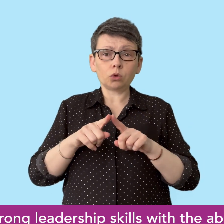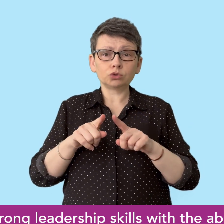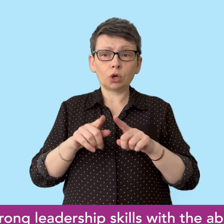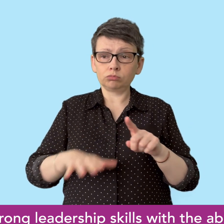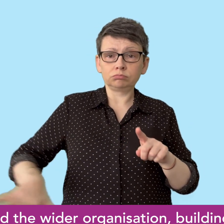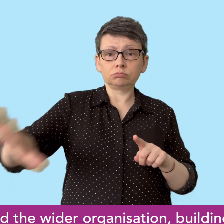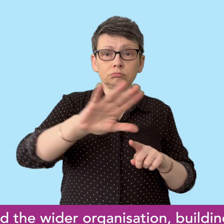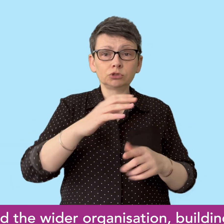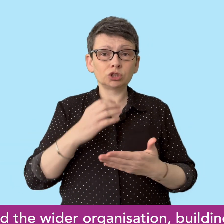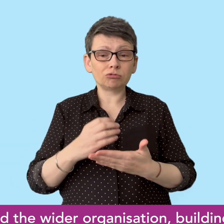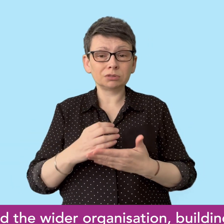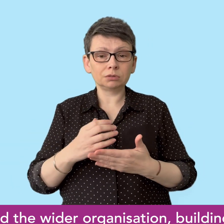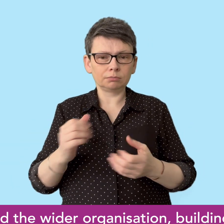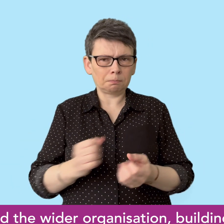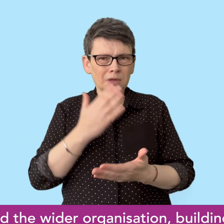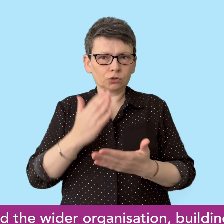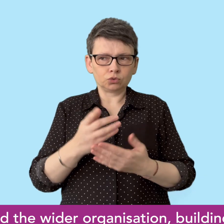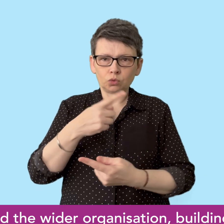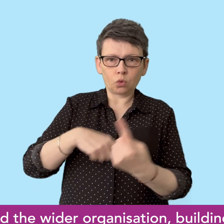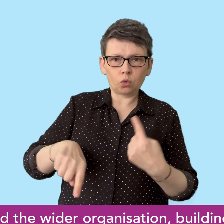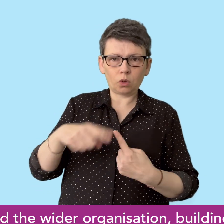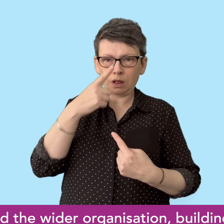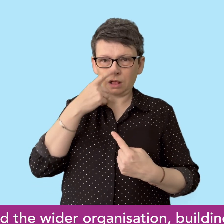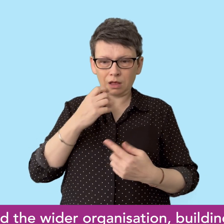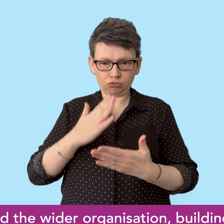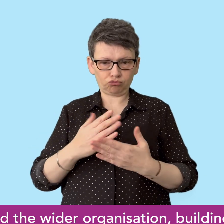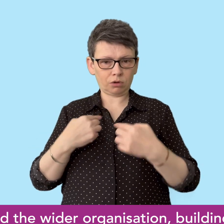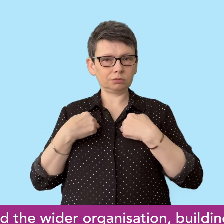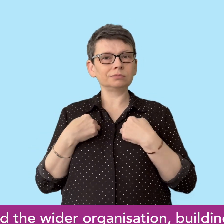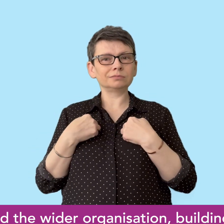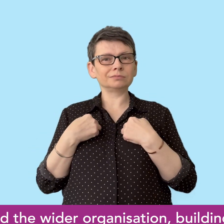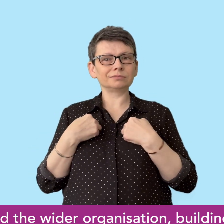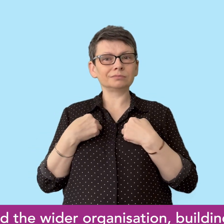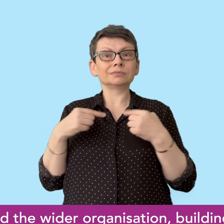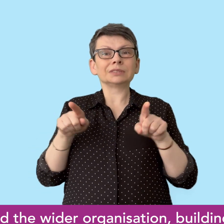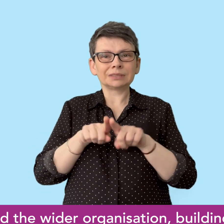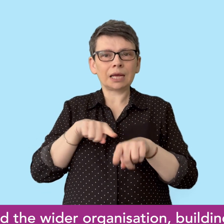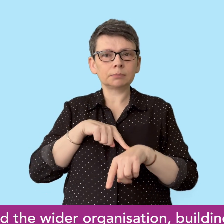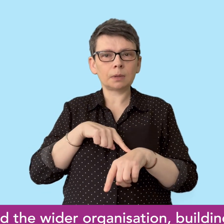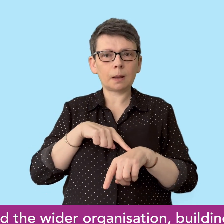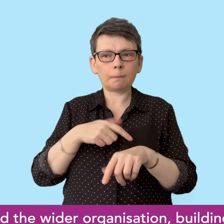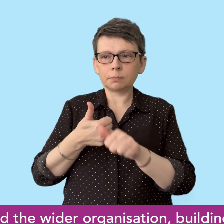team and the wider organisation, building trust and supporting others.